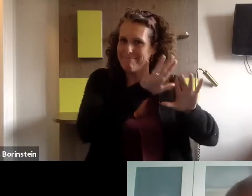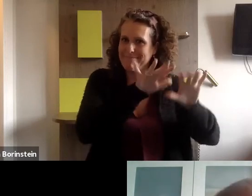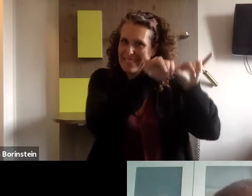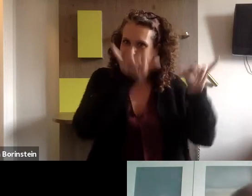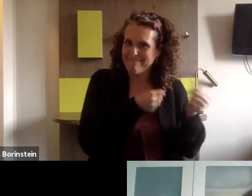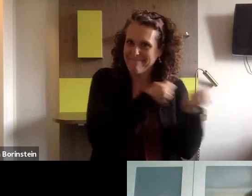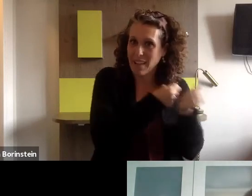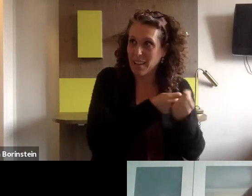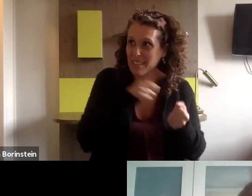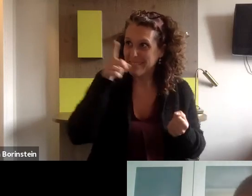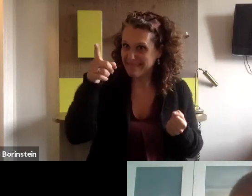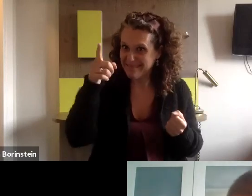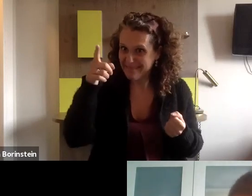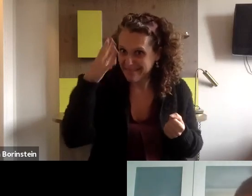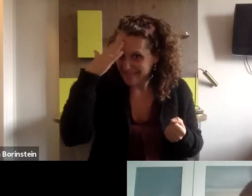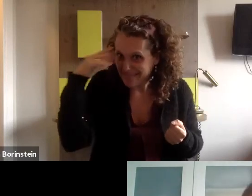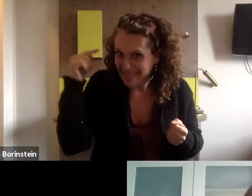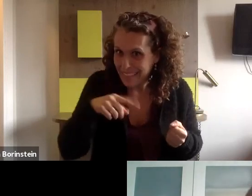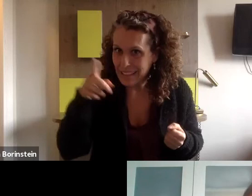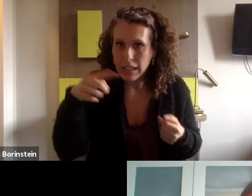this? No